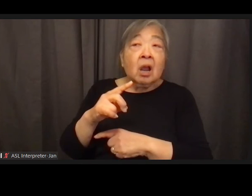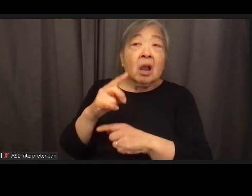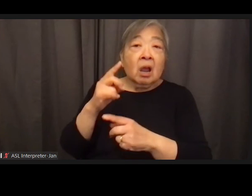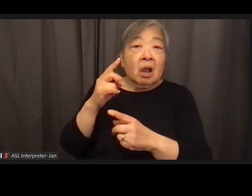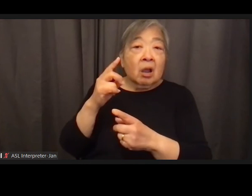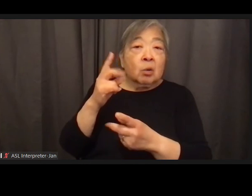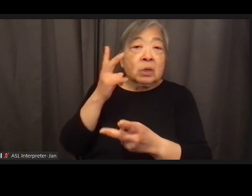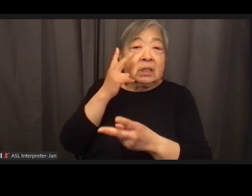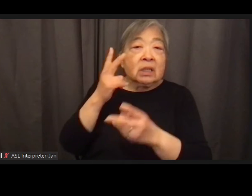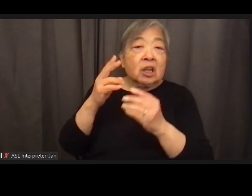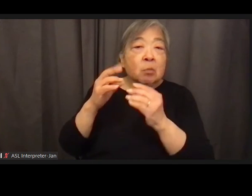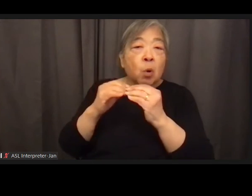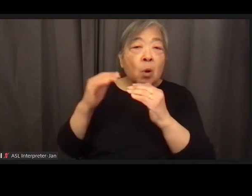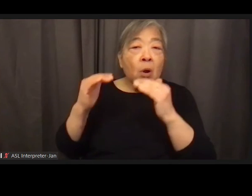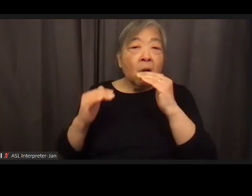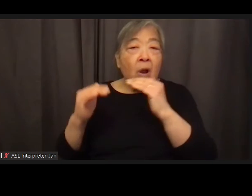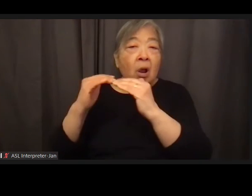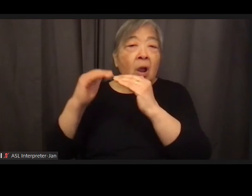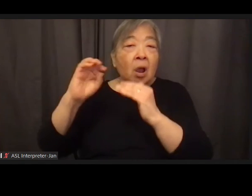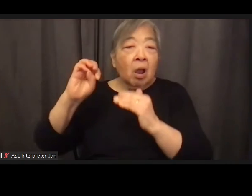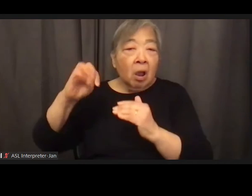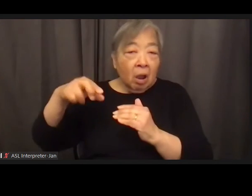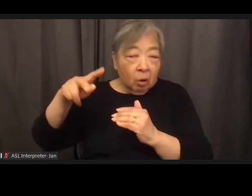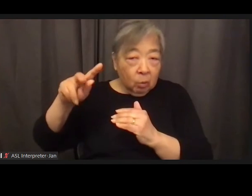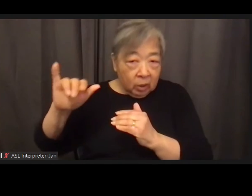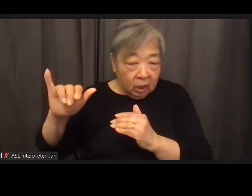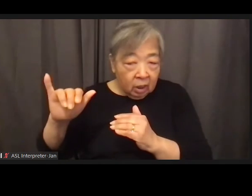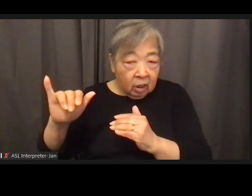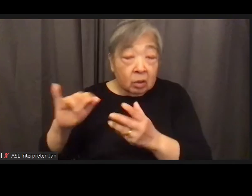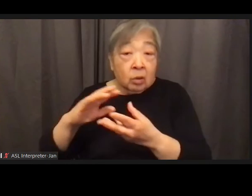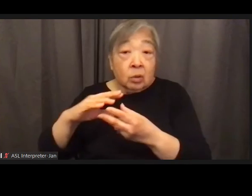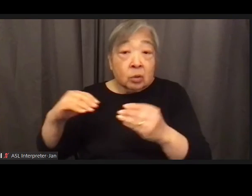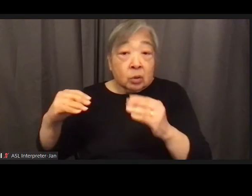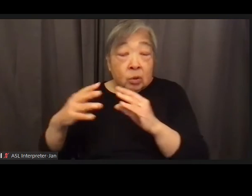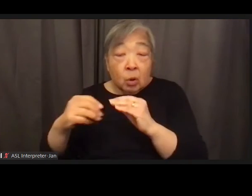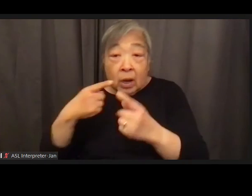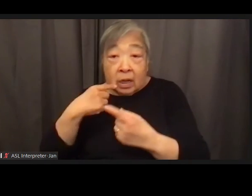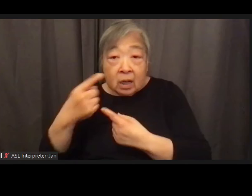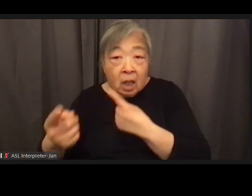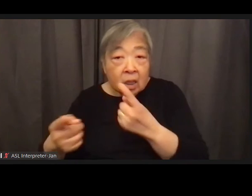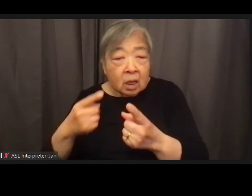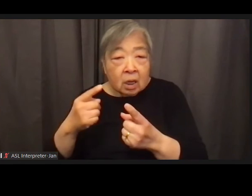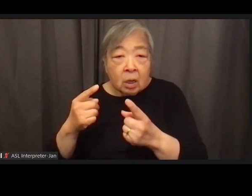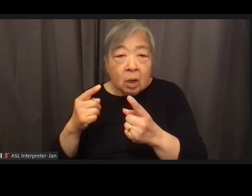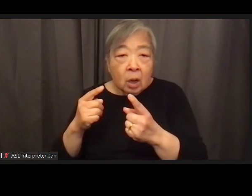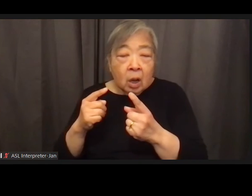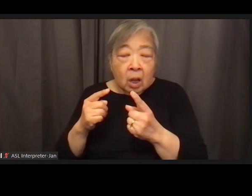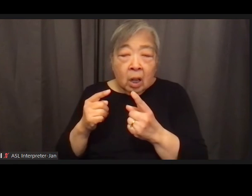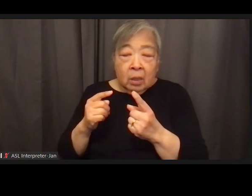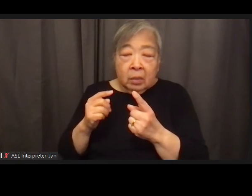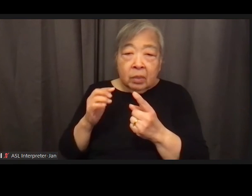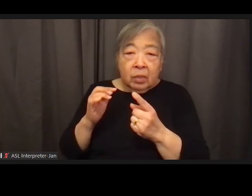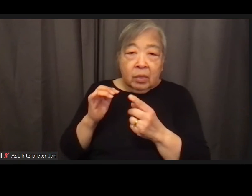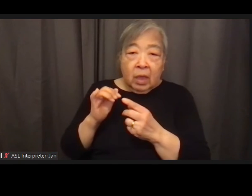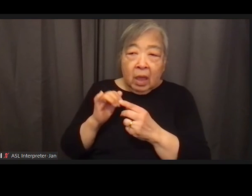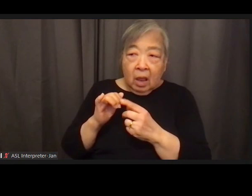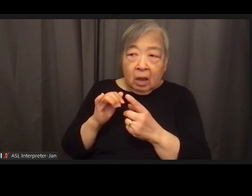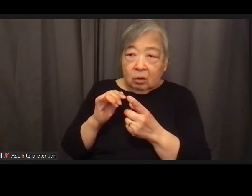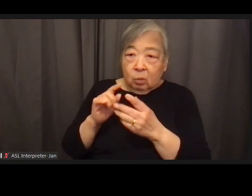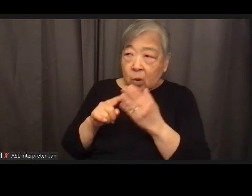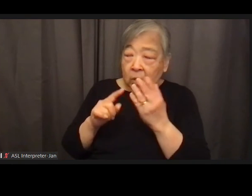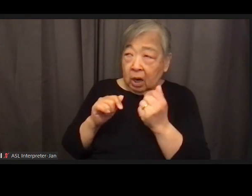between storytelling and the lesser, no exploitation that I can see in